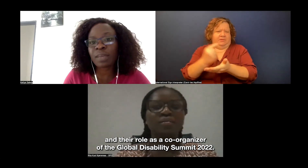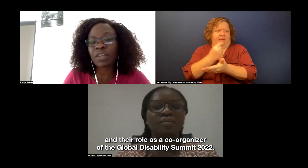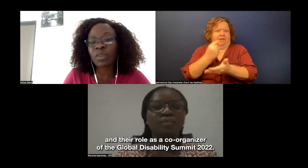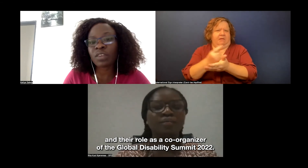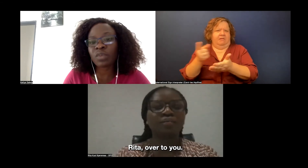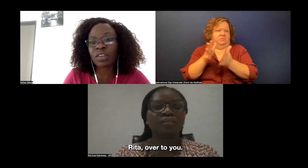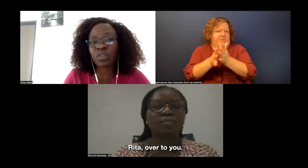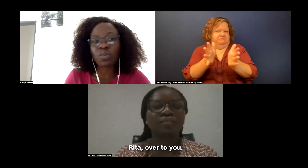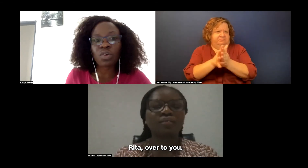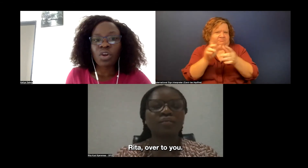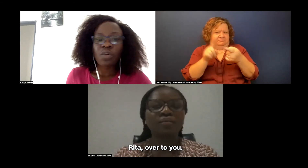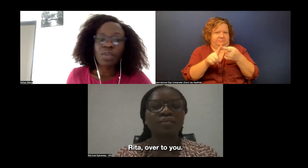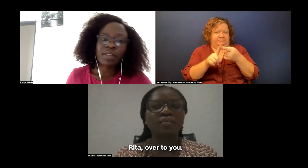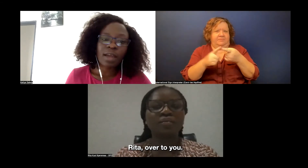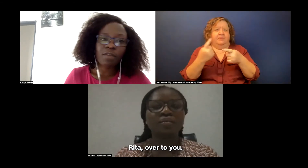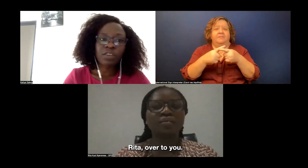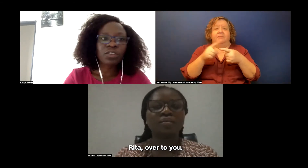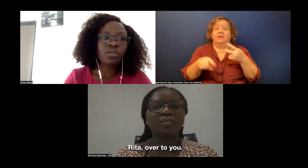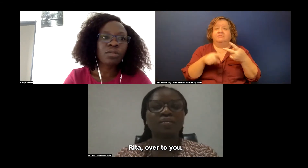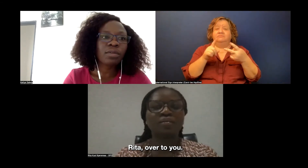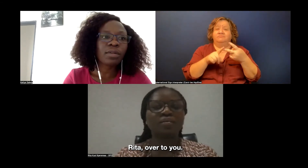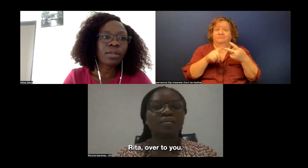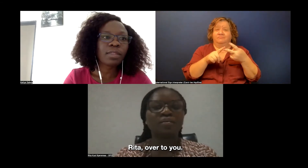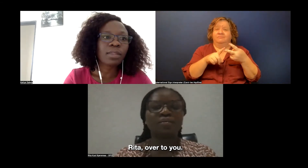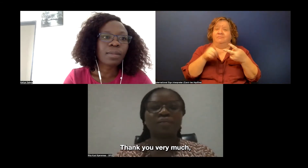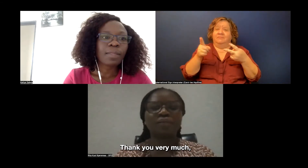Disability Summit 2022. Rita, over to you.